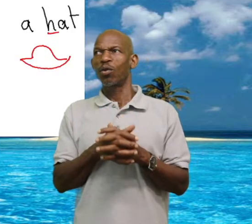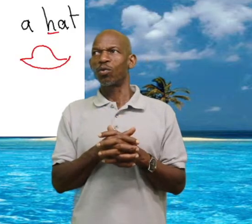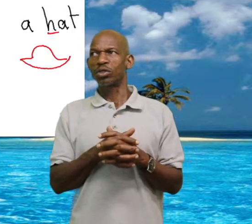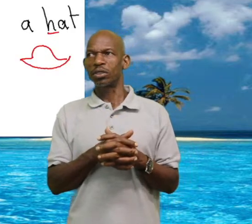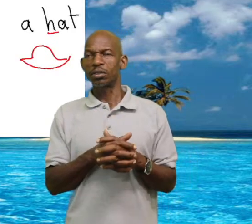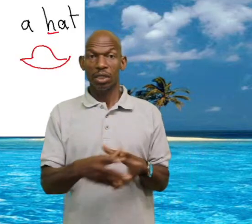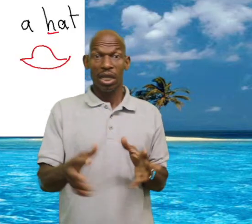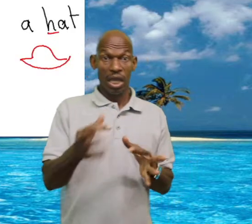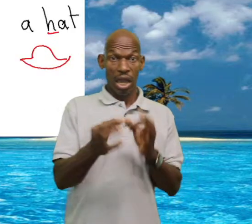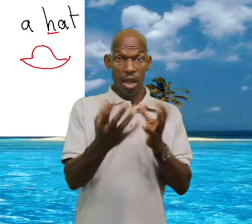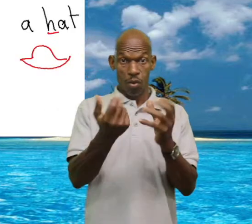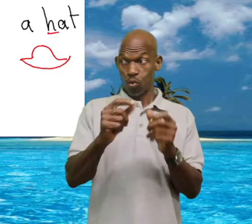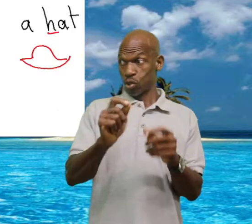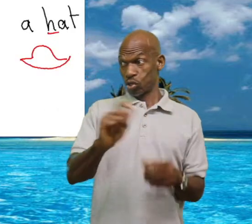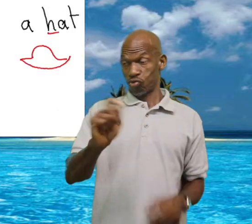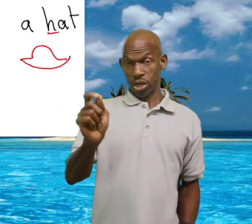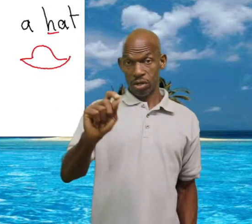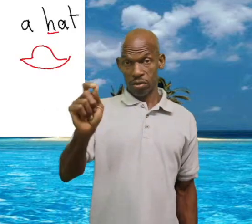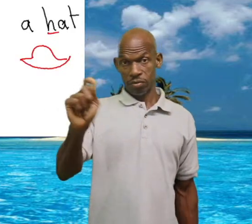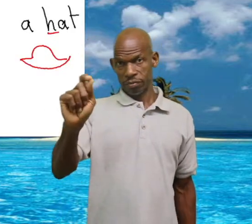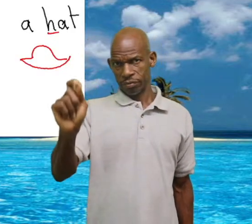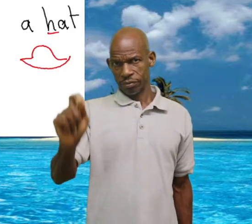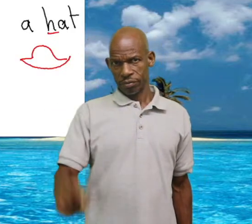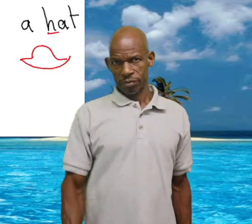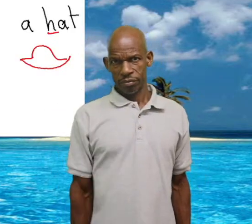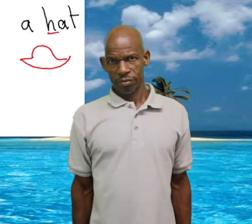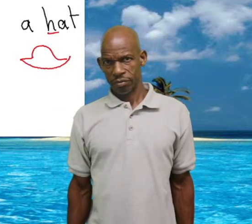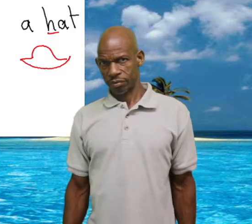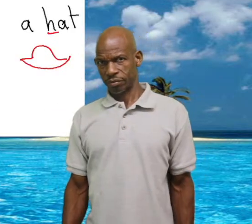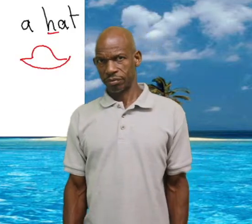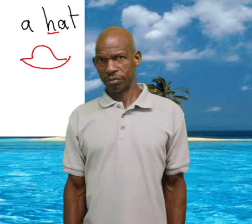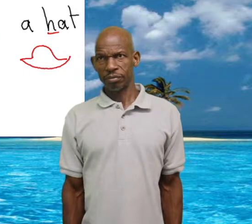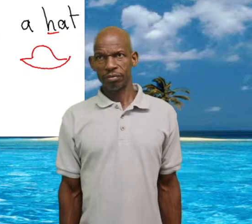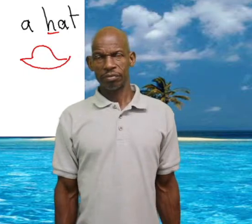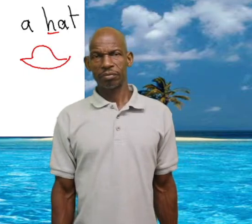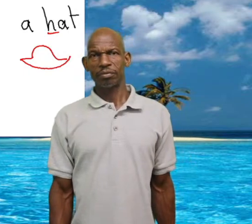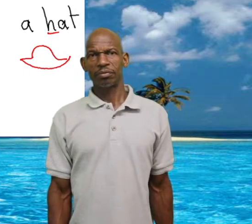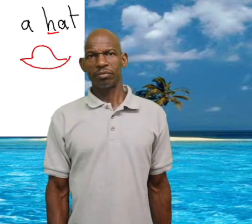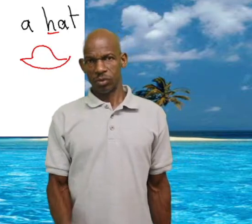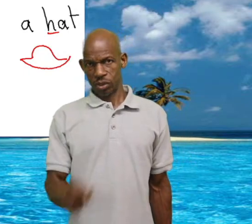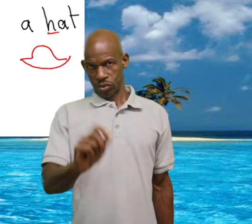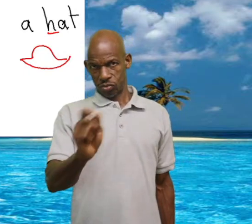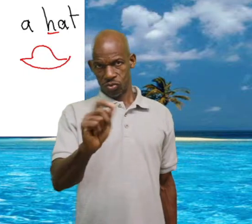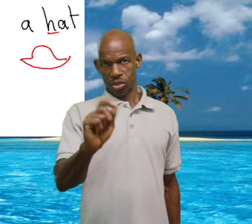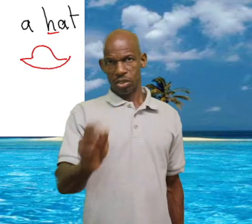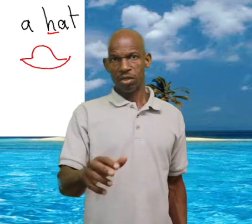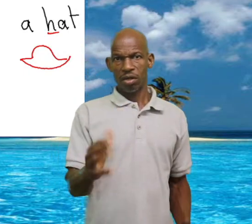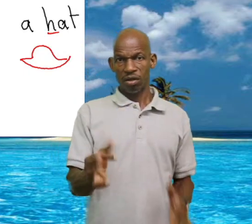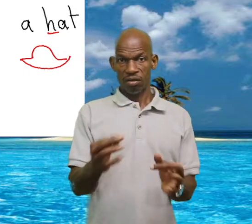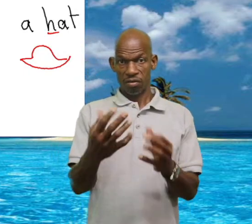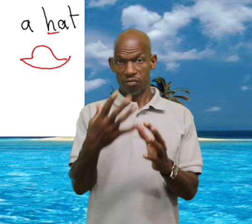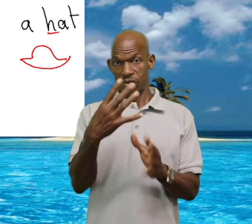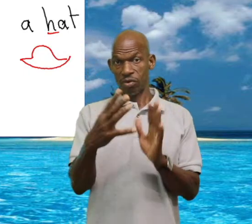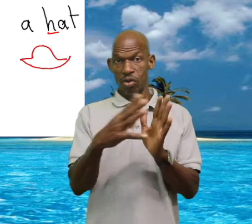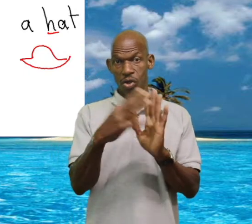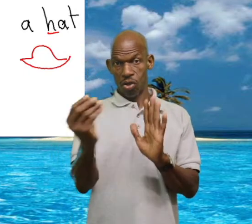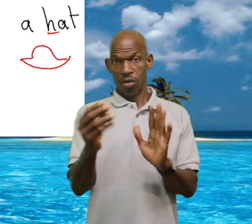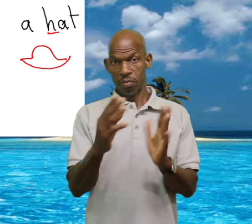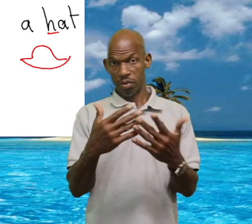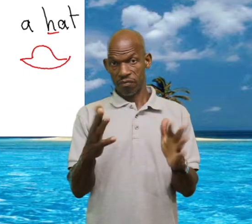right, so go ahead and write on this, please. Go ahead and copy what is on the board, Sabriki.